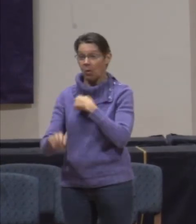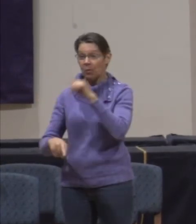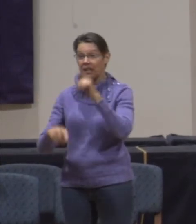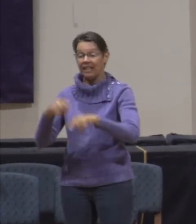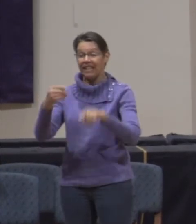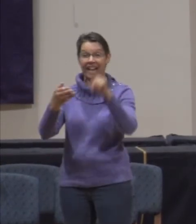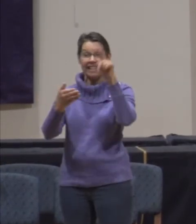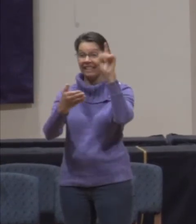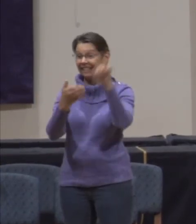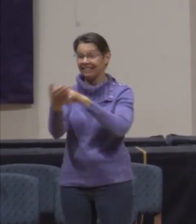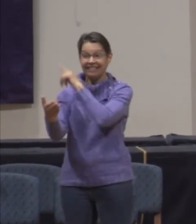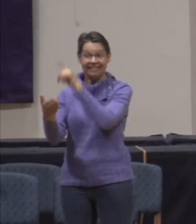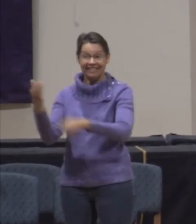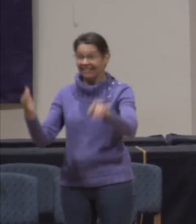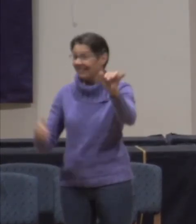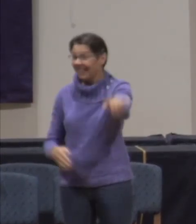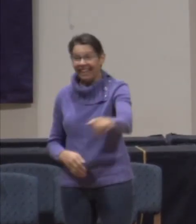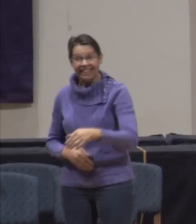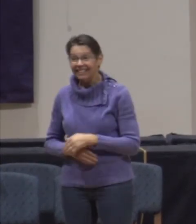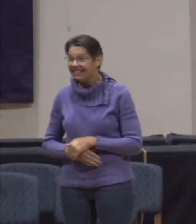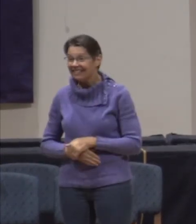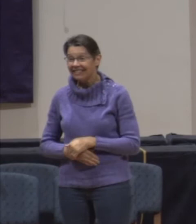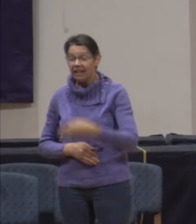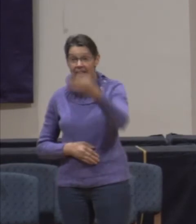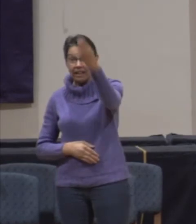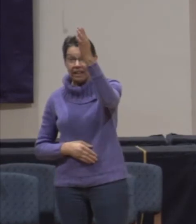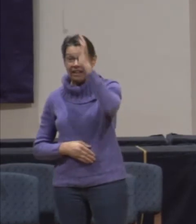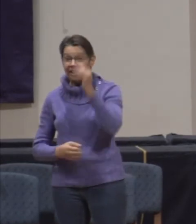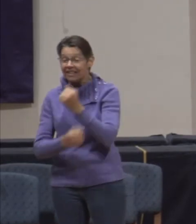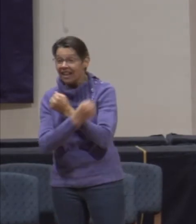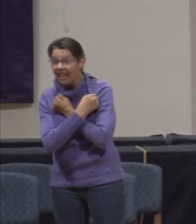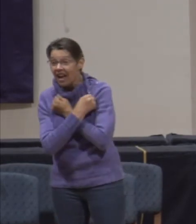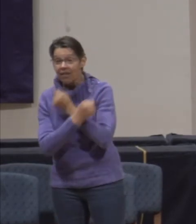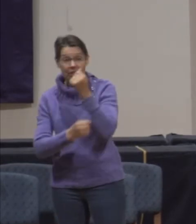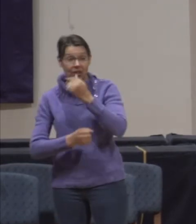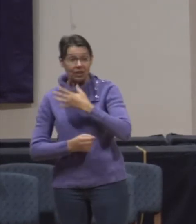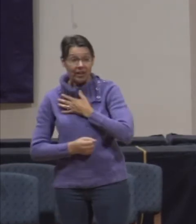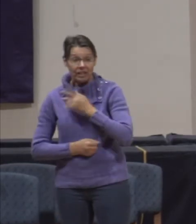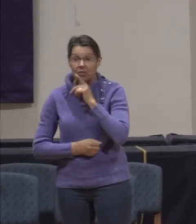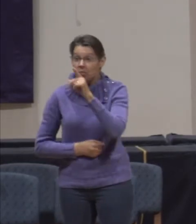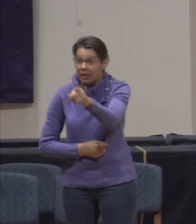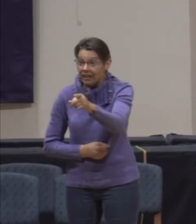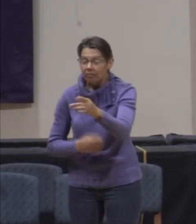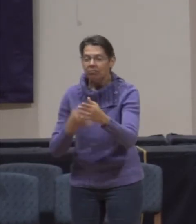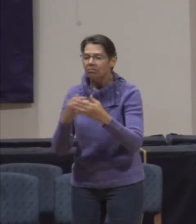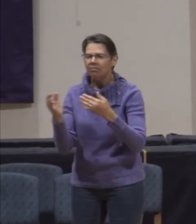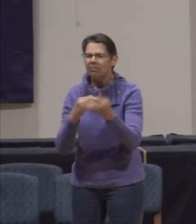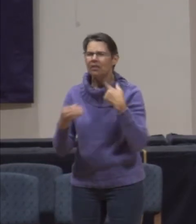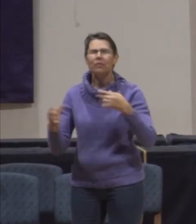about. God's love and grace is real, whether we accept it or not.